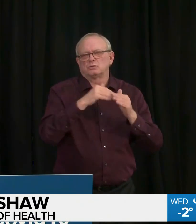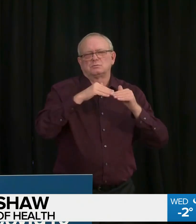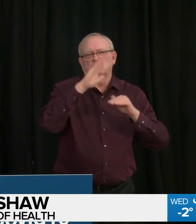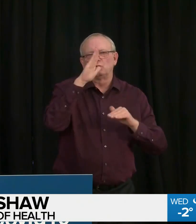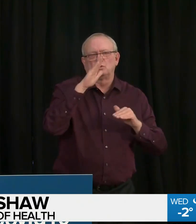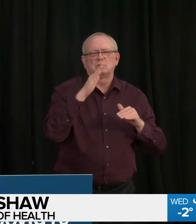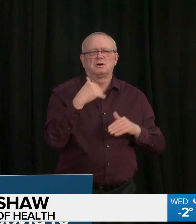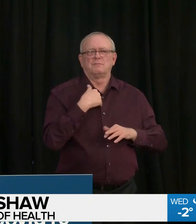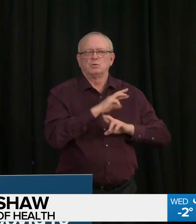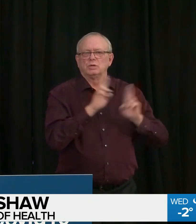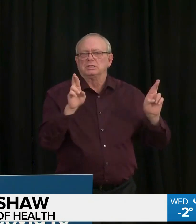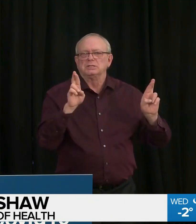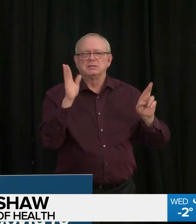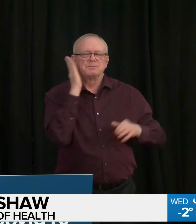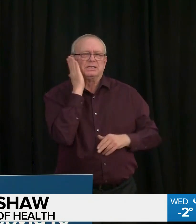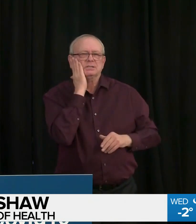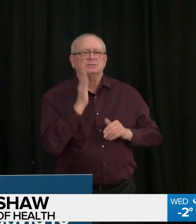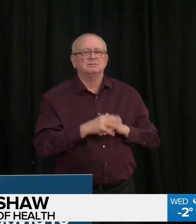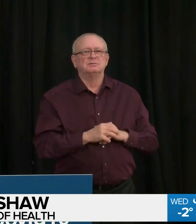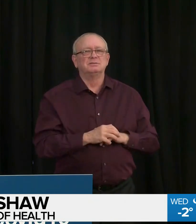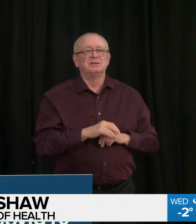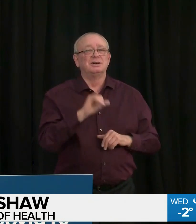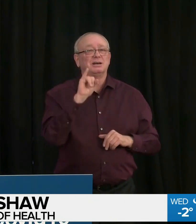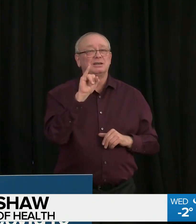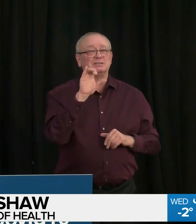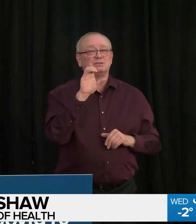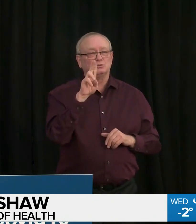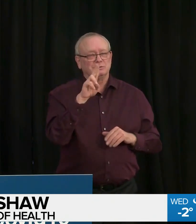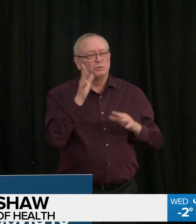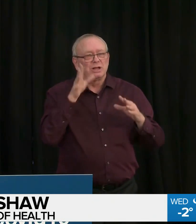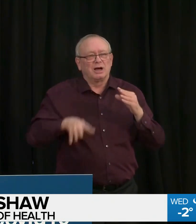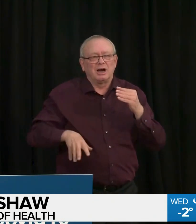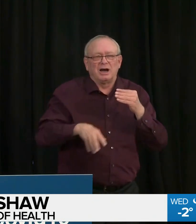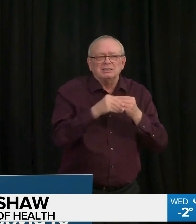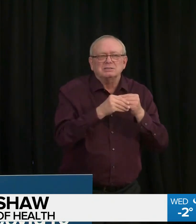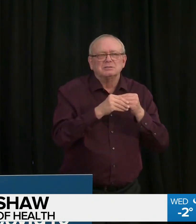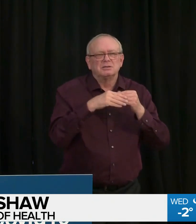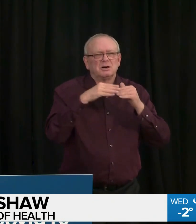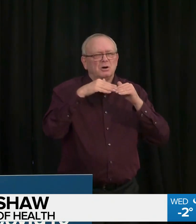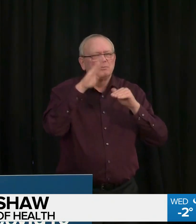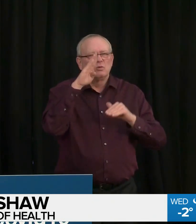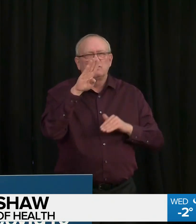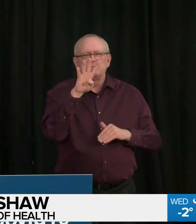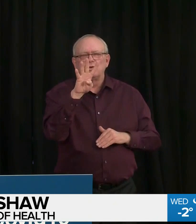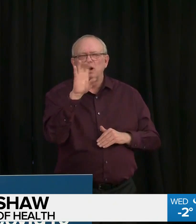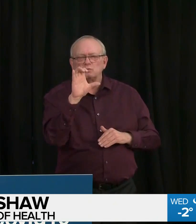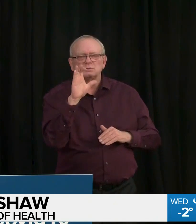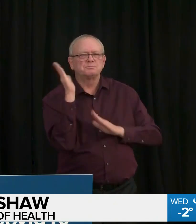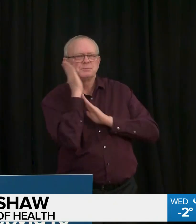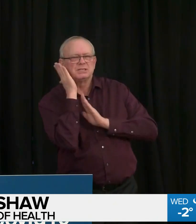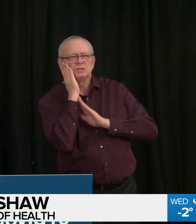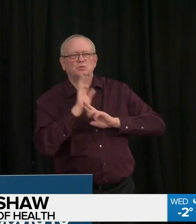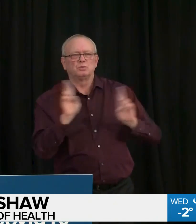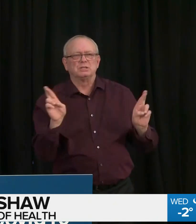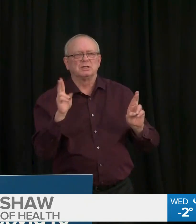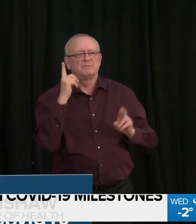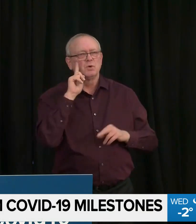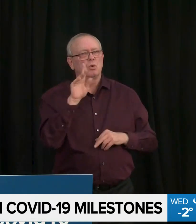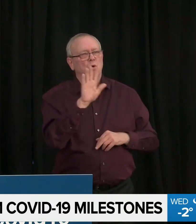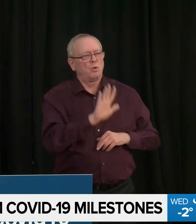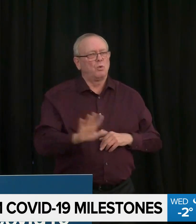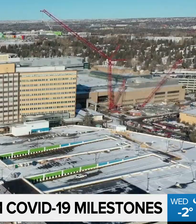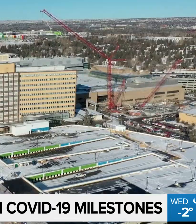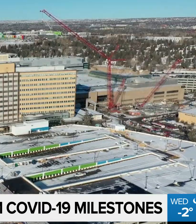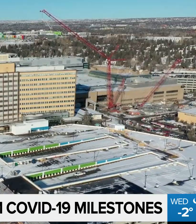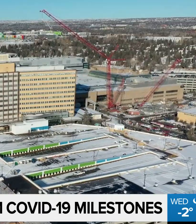ICU beds to be allocated for patients with COVID-19 across the province if they are needed. Dr. Hinshaw says some of these will be